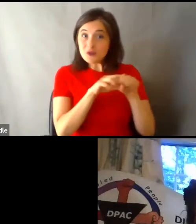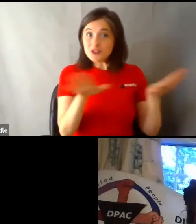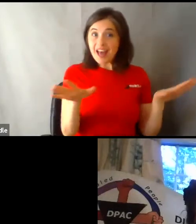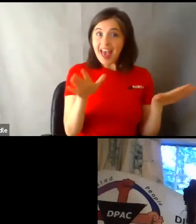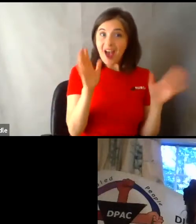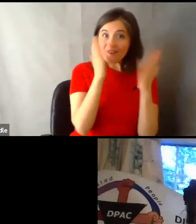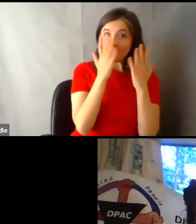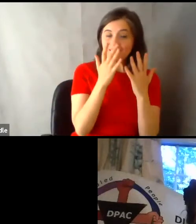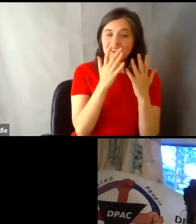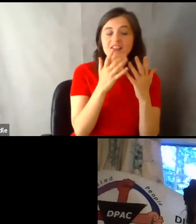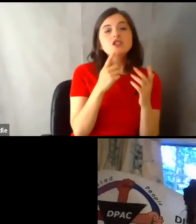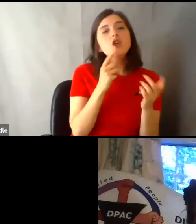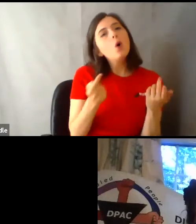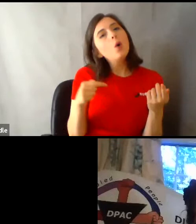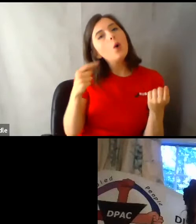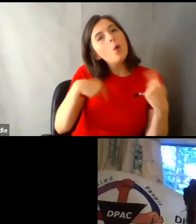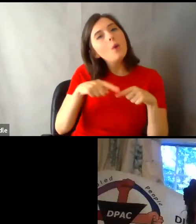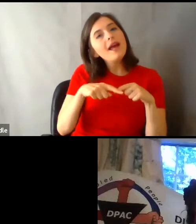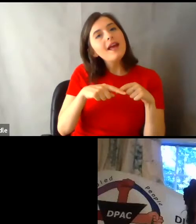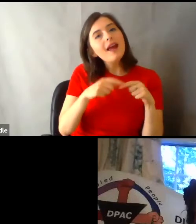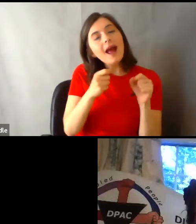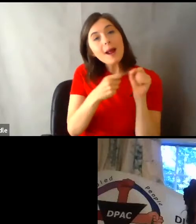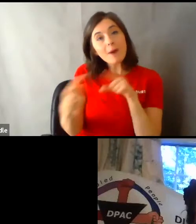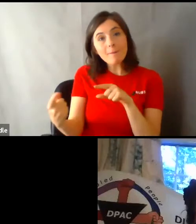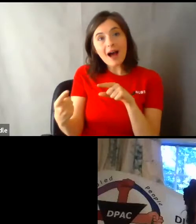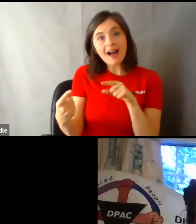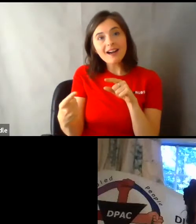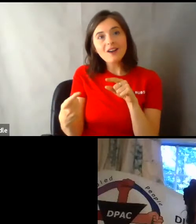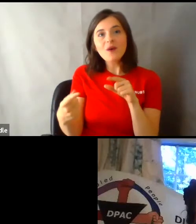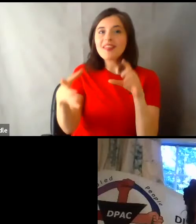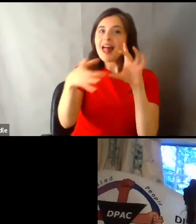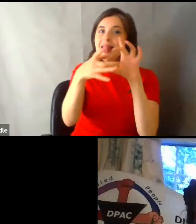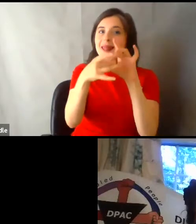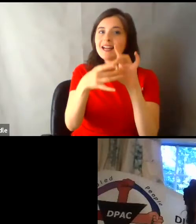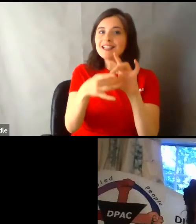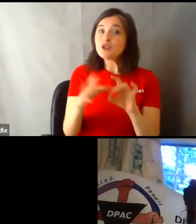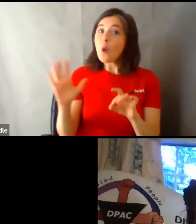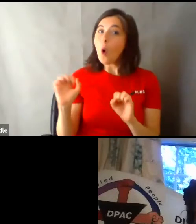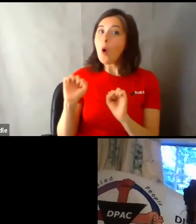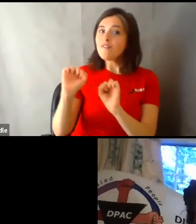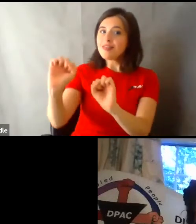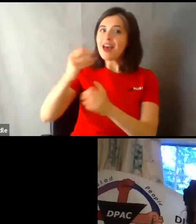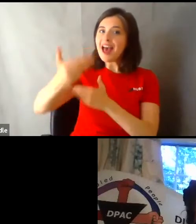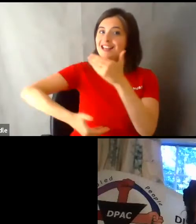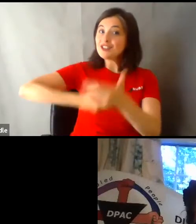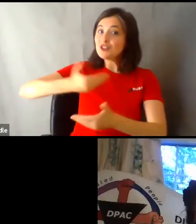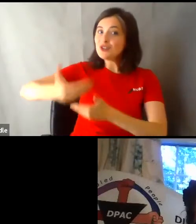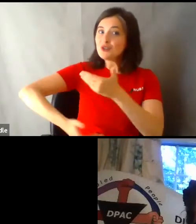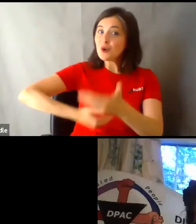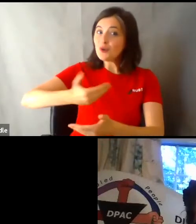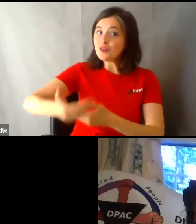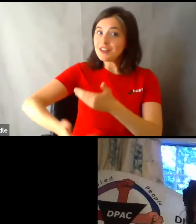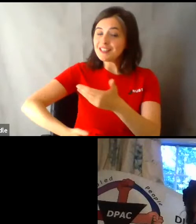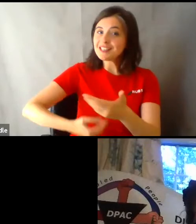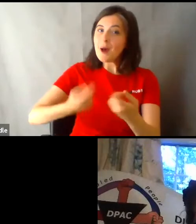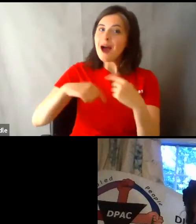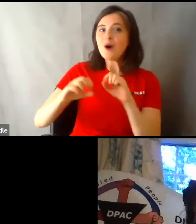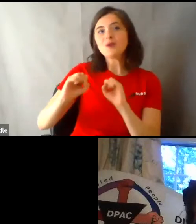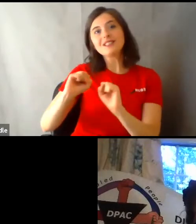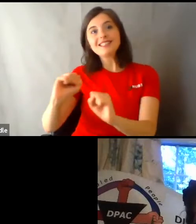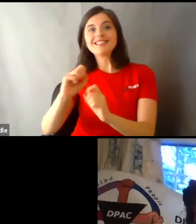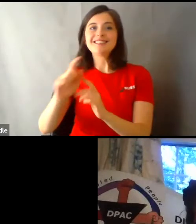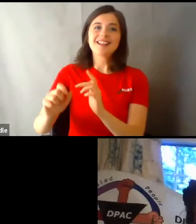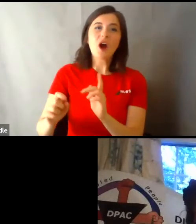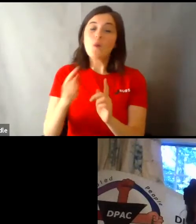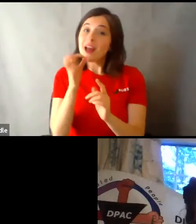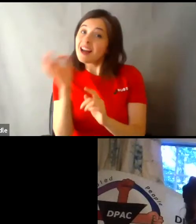newspaper articles that talked about DPAC's action against their newspaper and the DWP, and asked them if they wanted to share it on their socials.